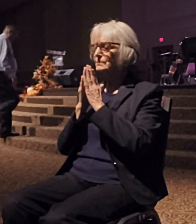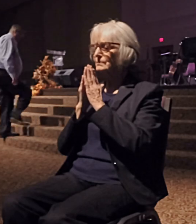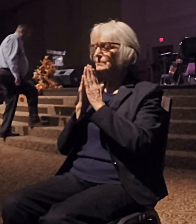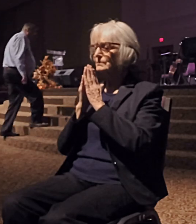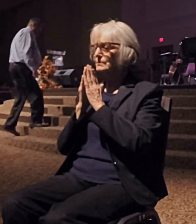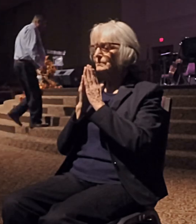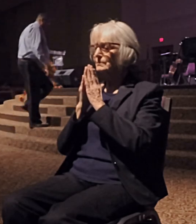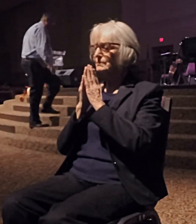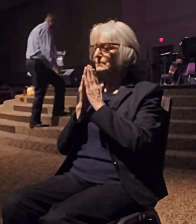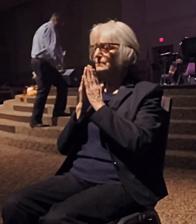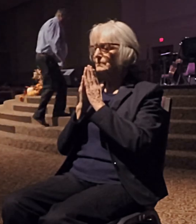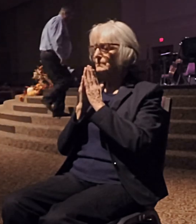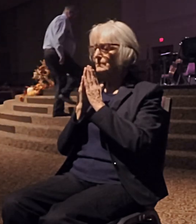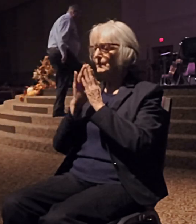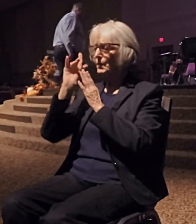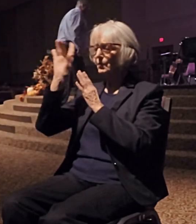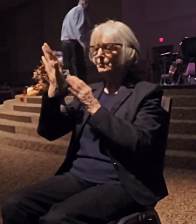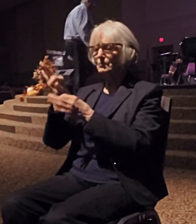You're worthy.